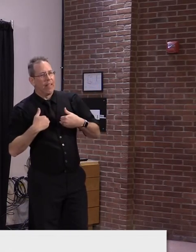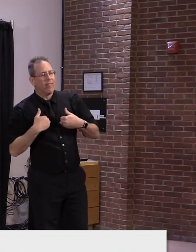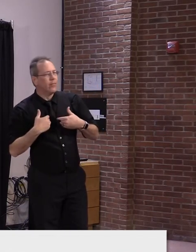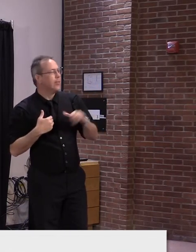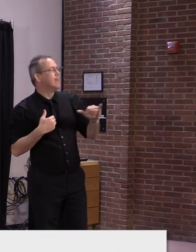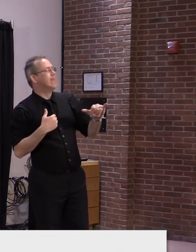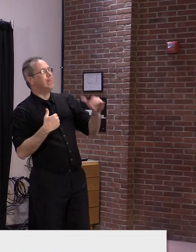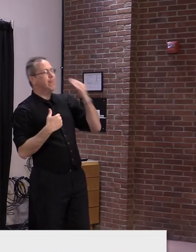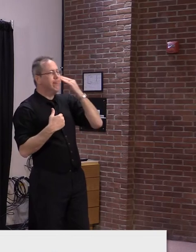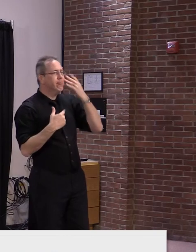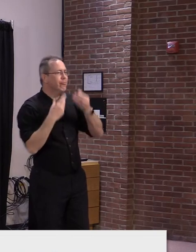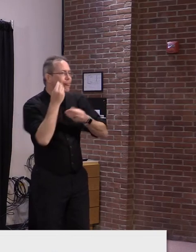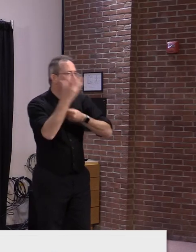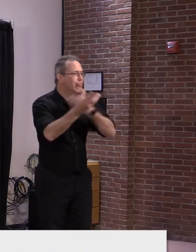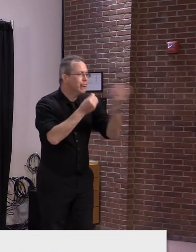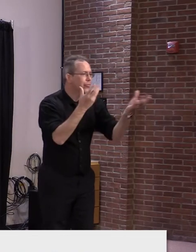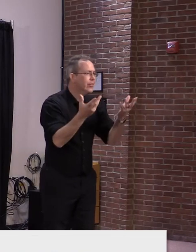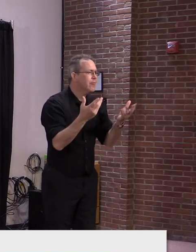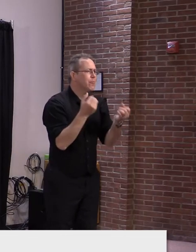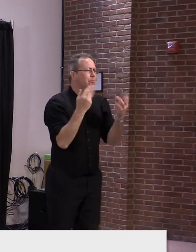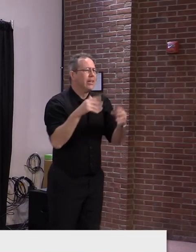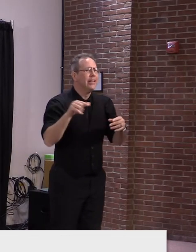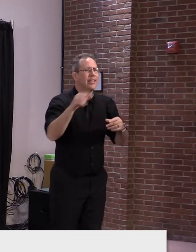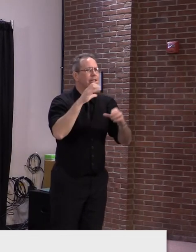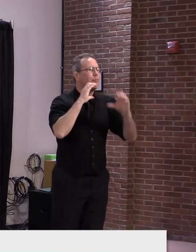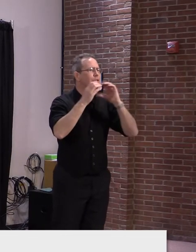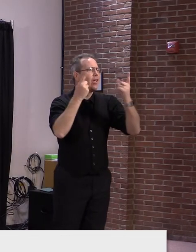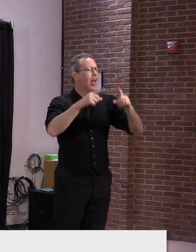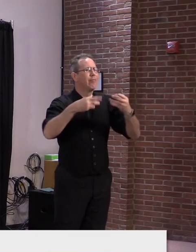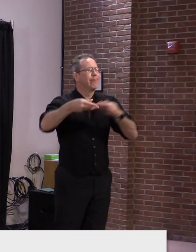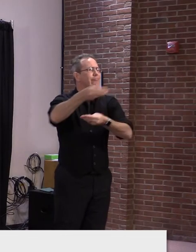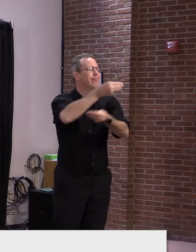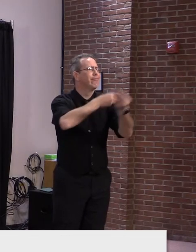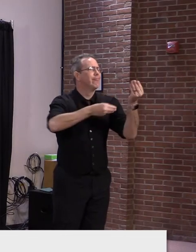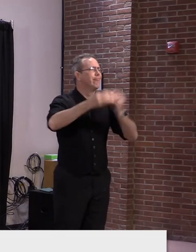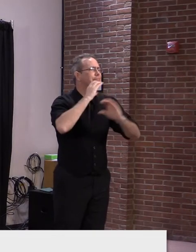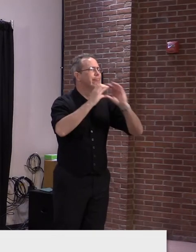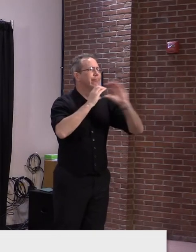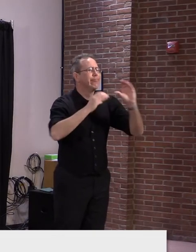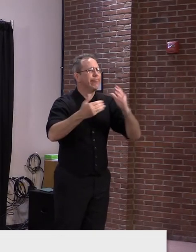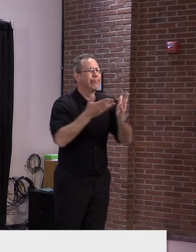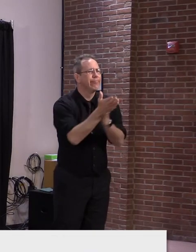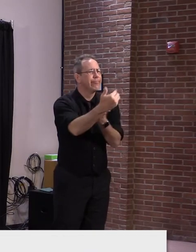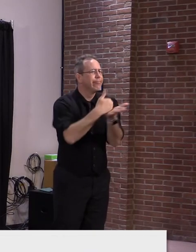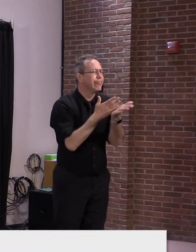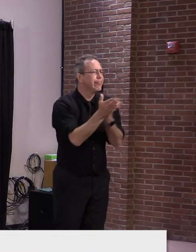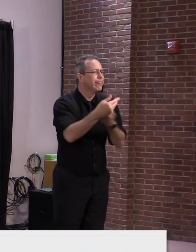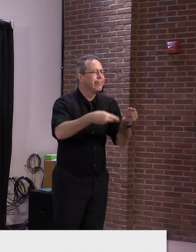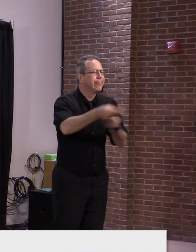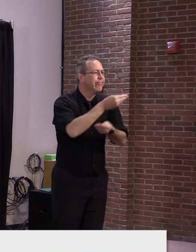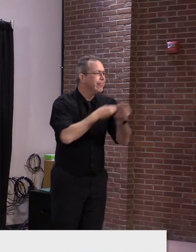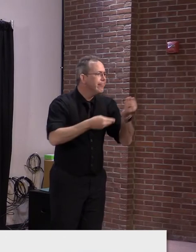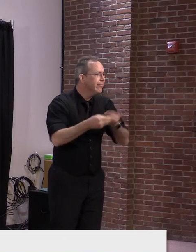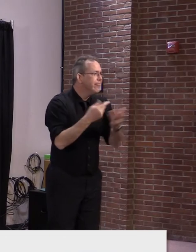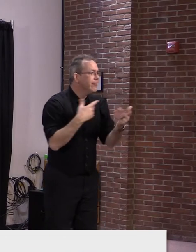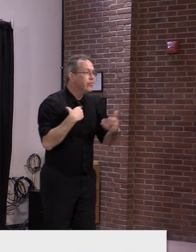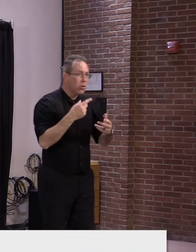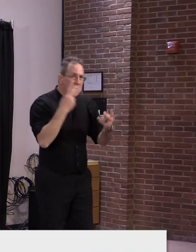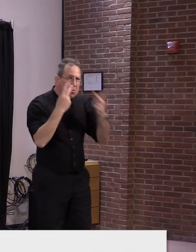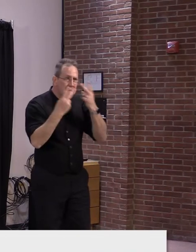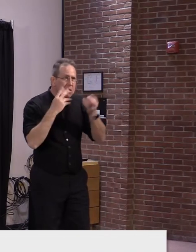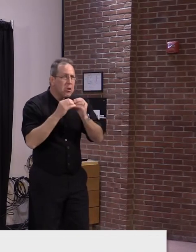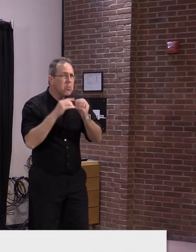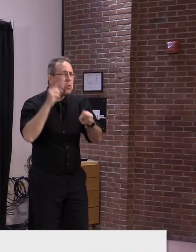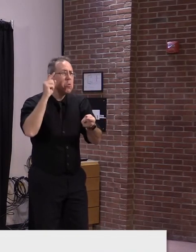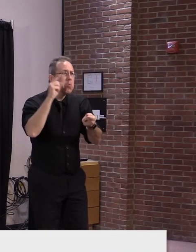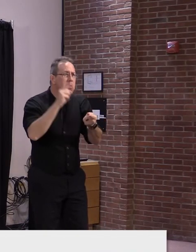many ways for people to find out if there were cases. But again, we are seeing markedly less cases in Vermont